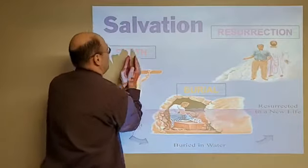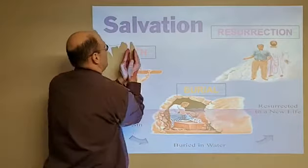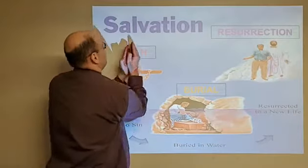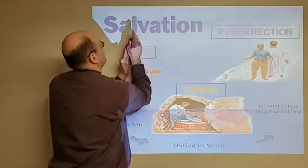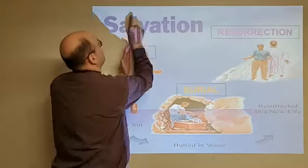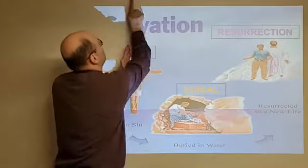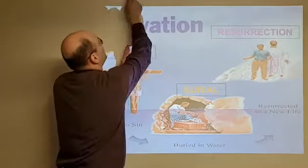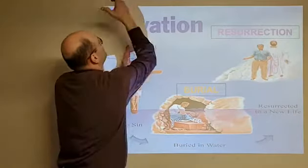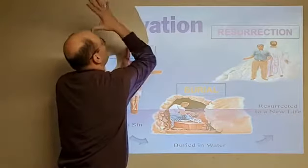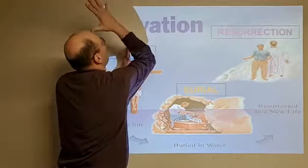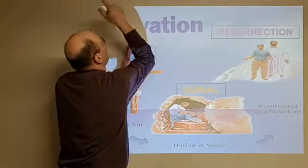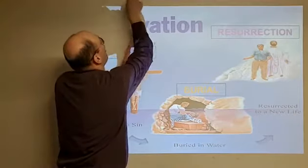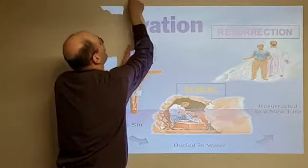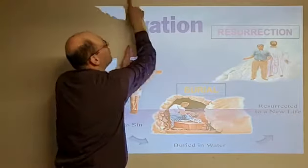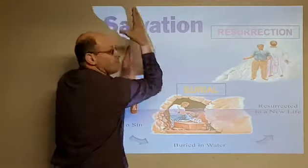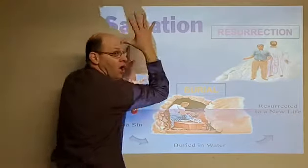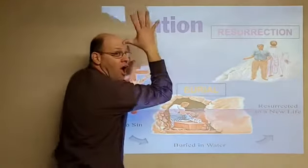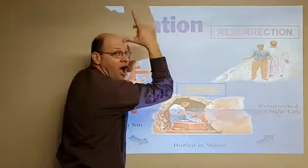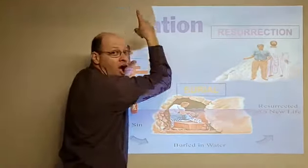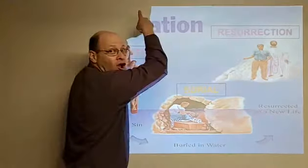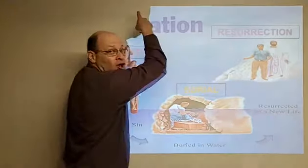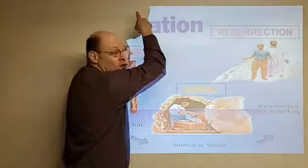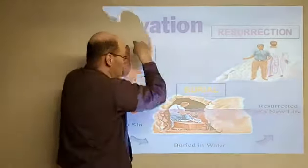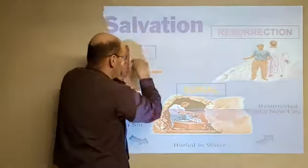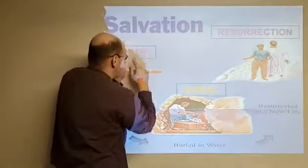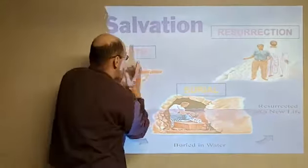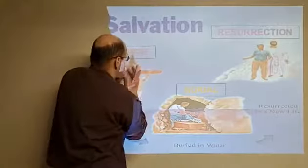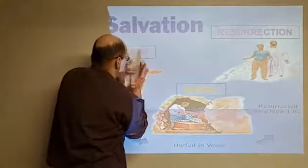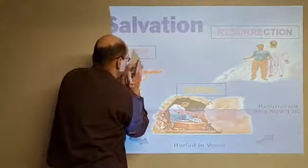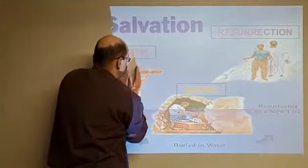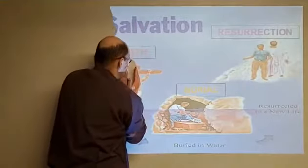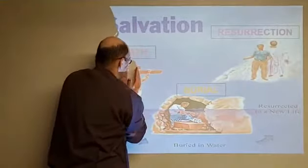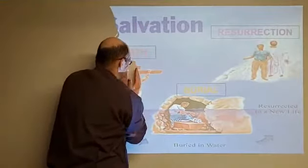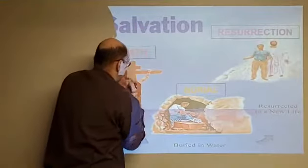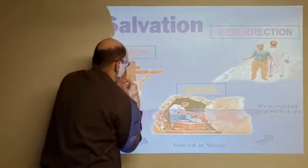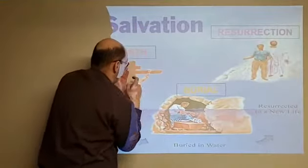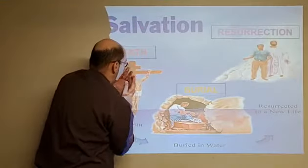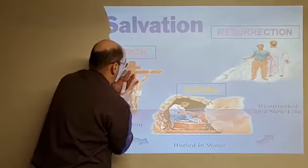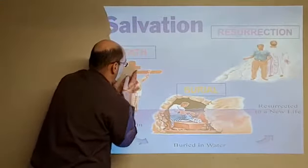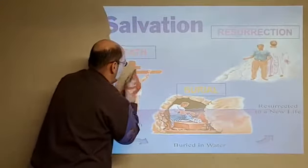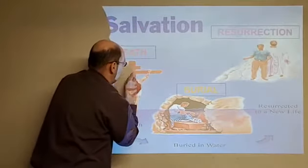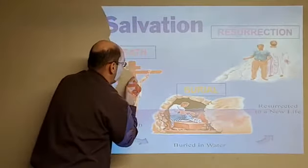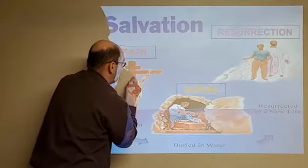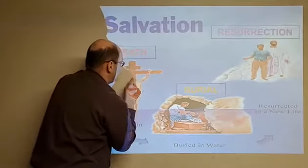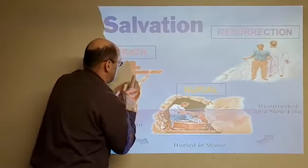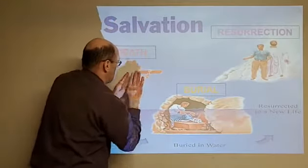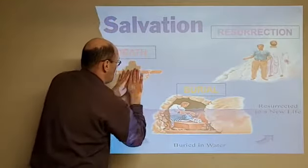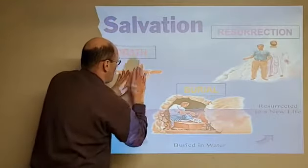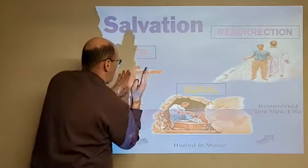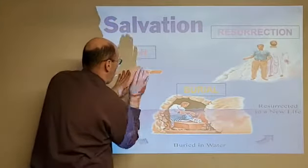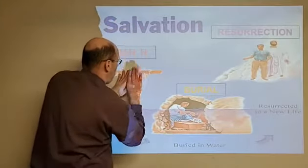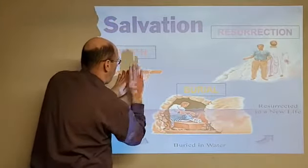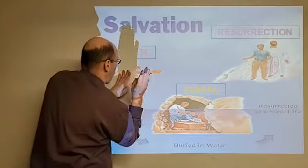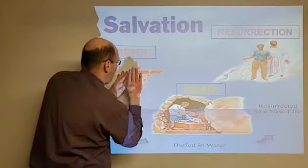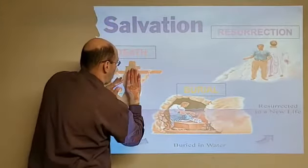so I repent and I turn away from the sin I follow Jesus Christ he went to the cross so